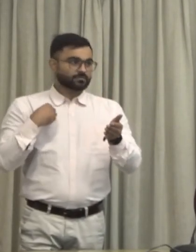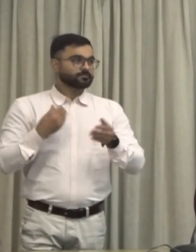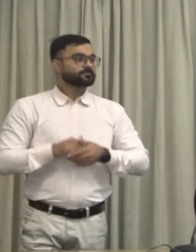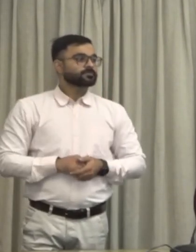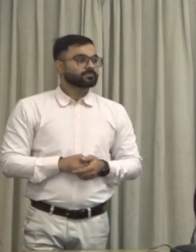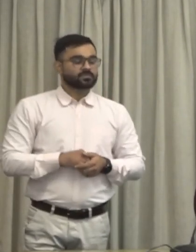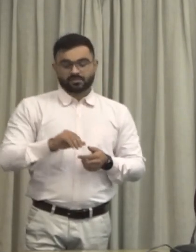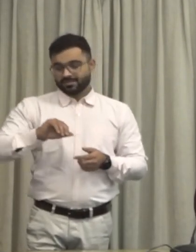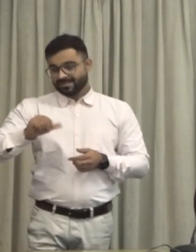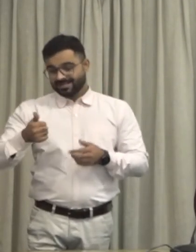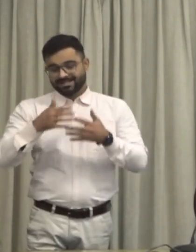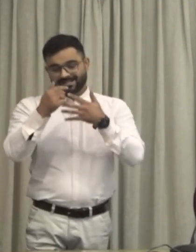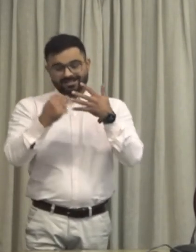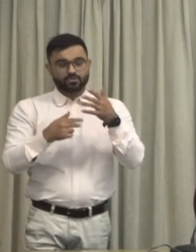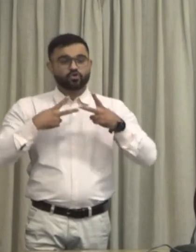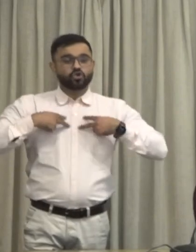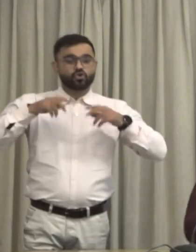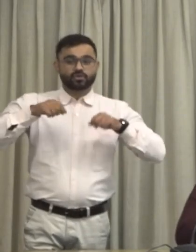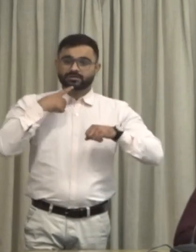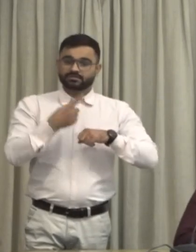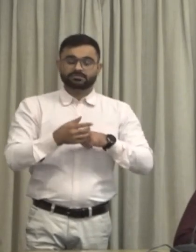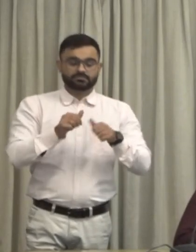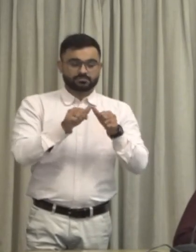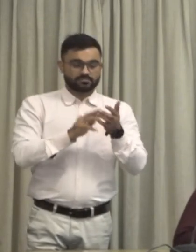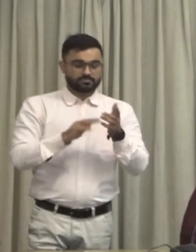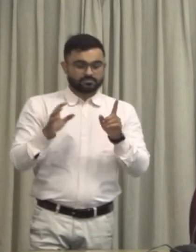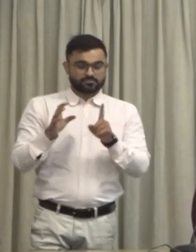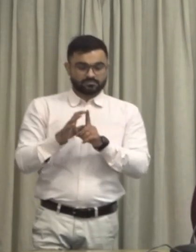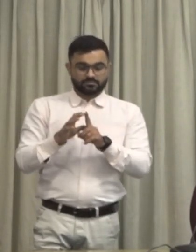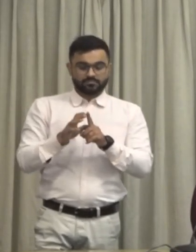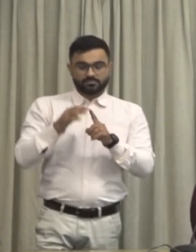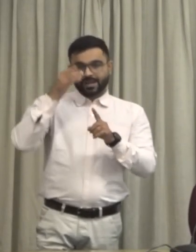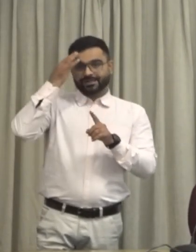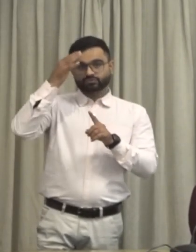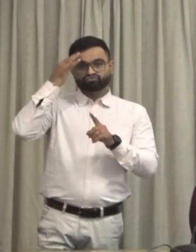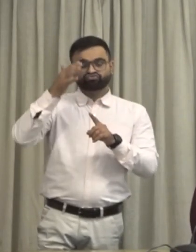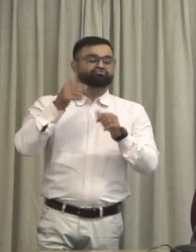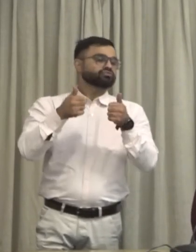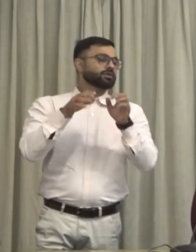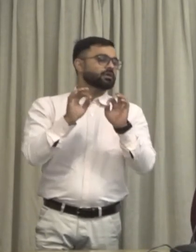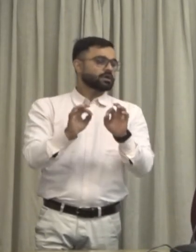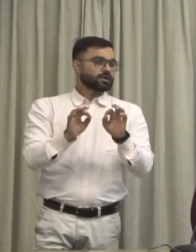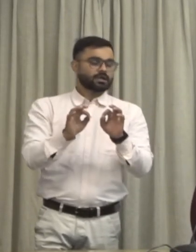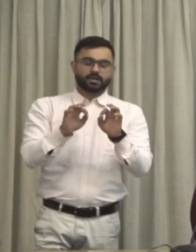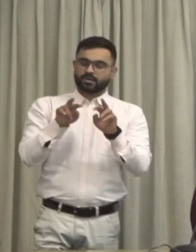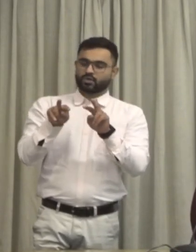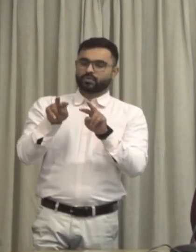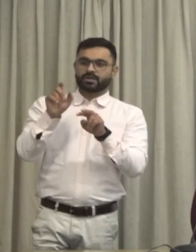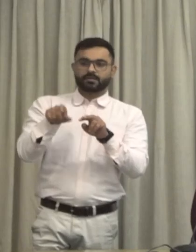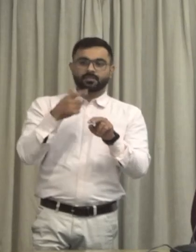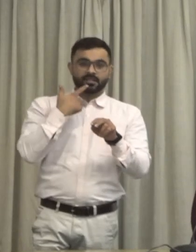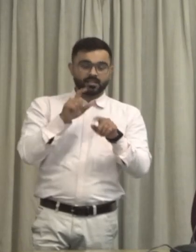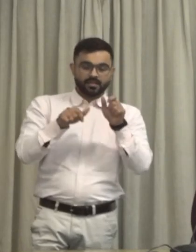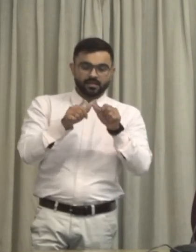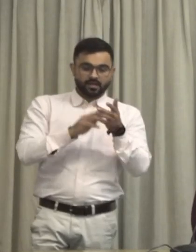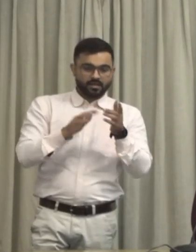The other things that the court has said about AMDs, are theoretically fine and are intended to allow